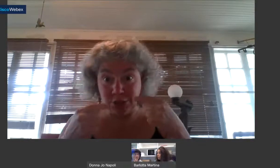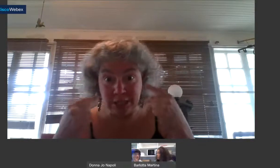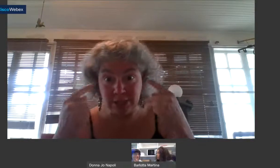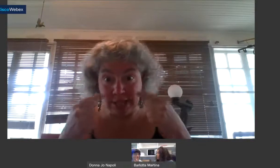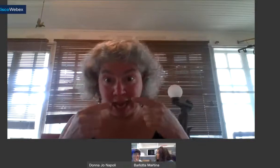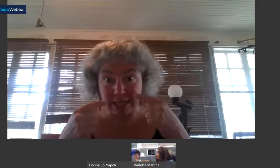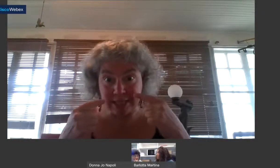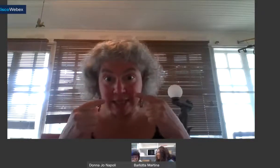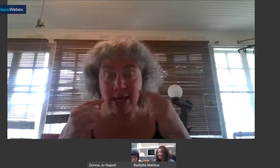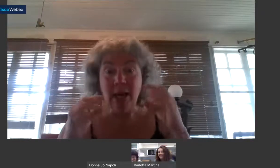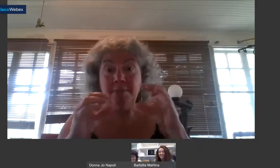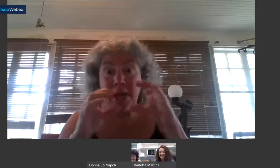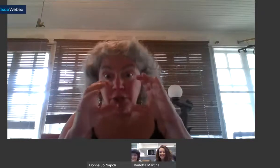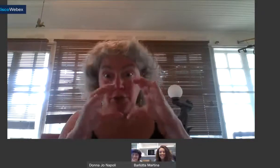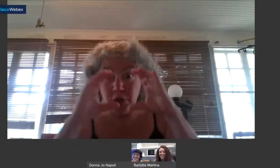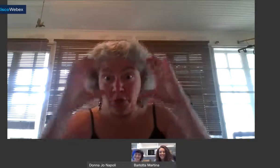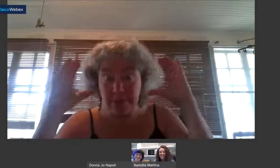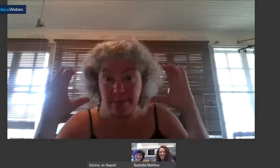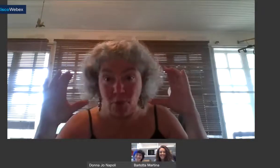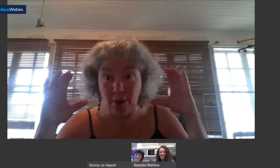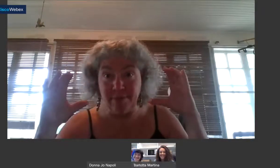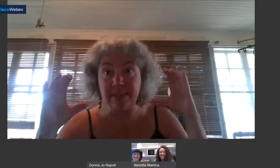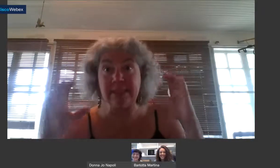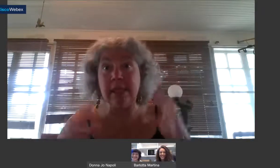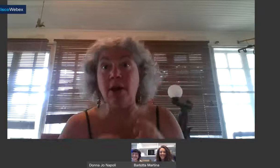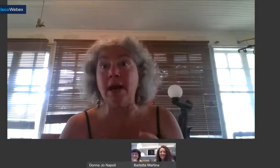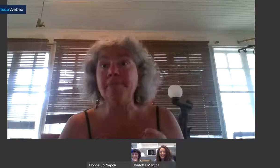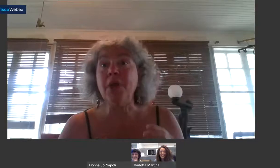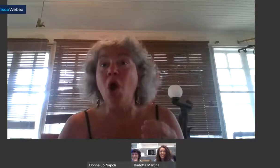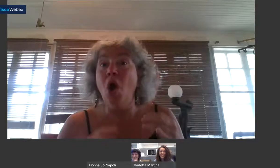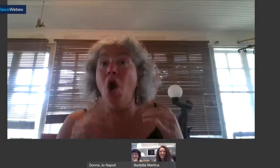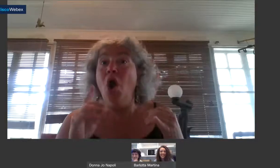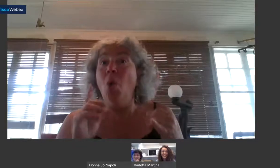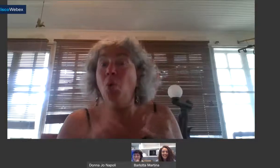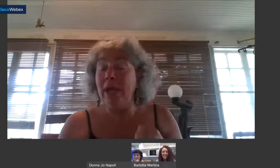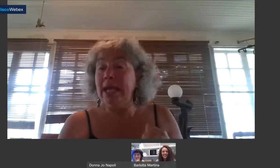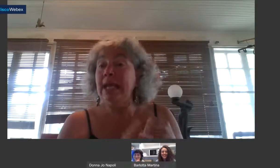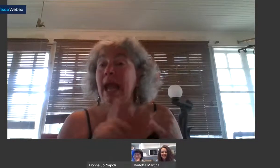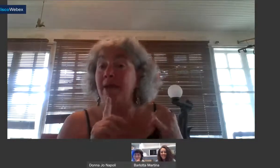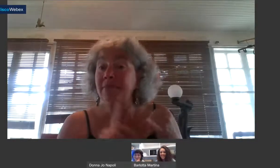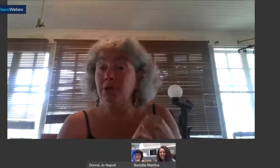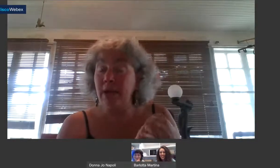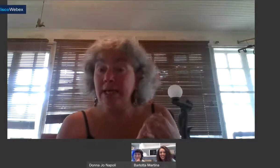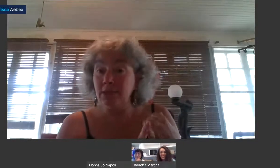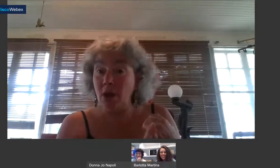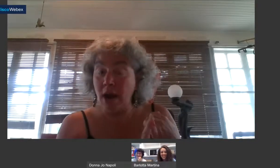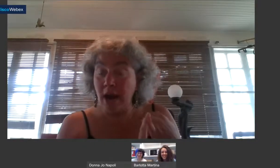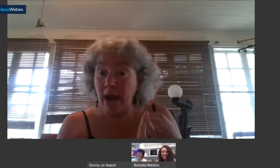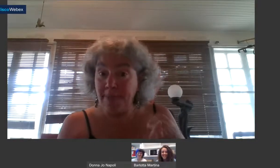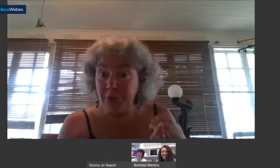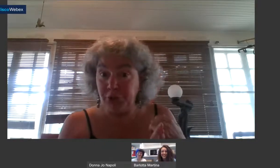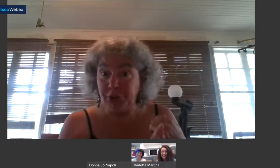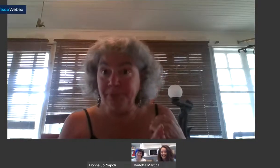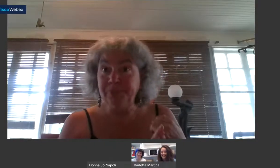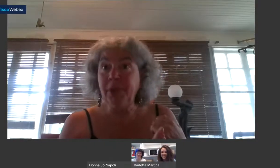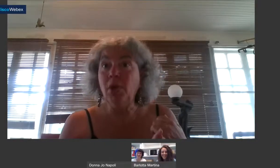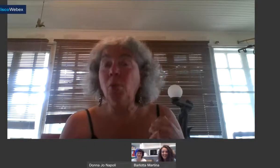change size, but you see more of the sclera. We have the greatest aperture when